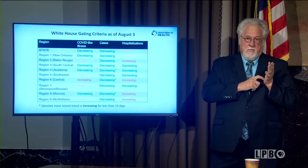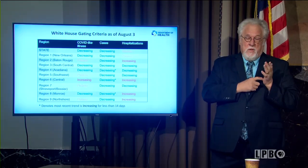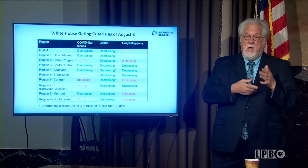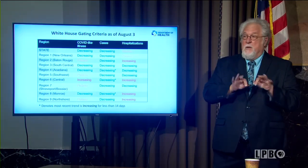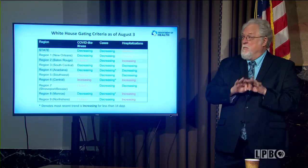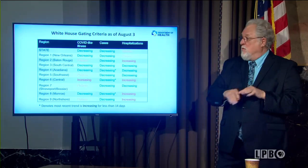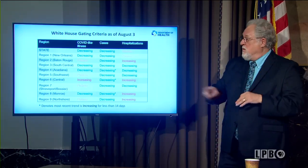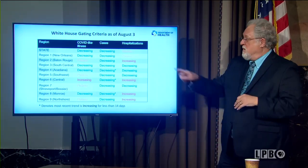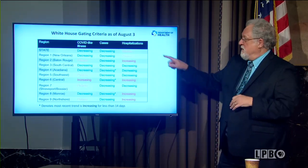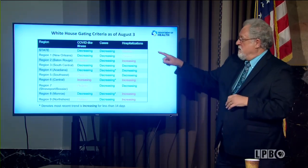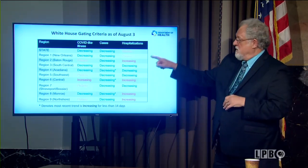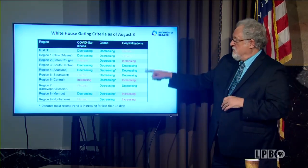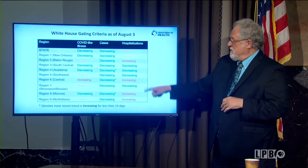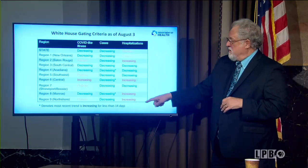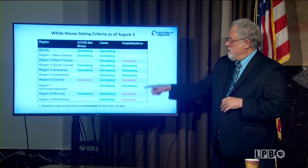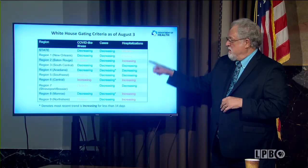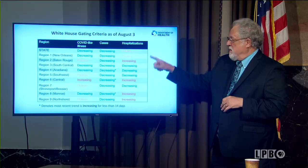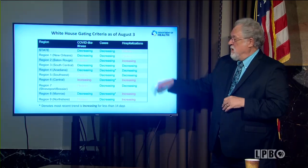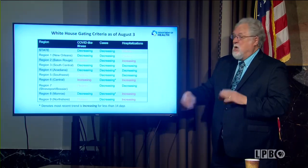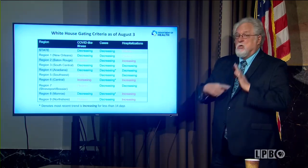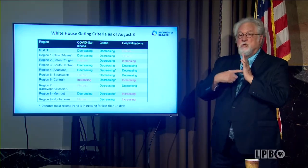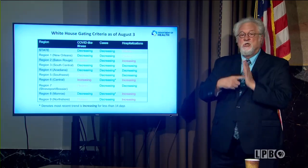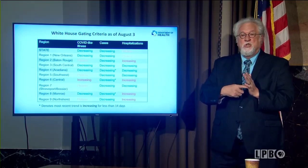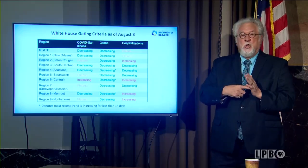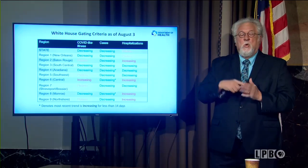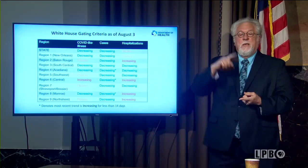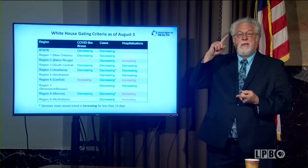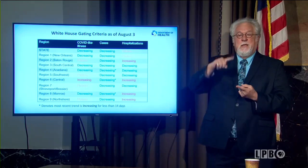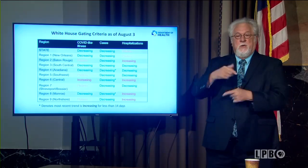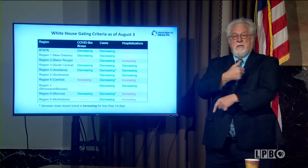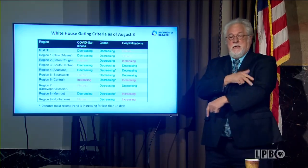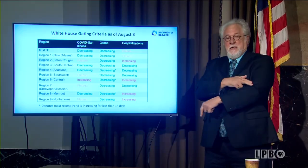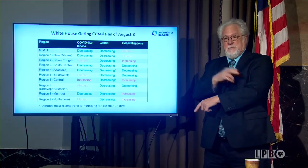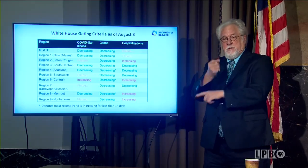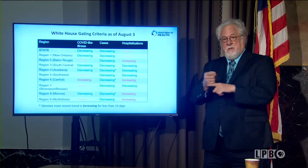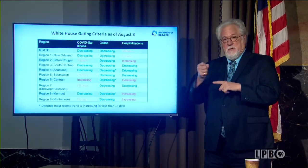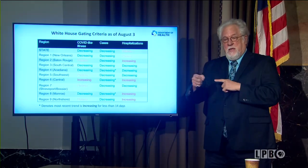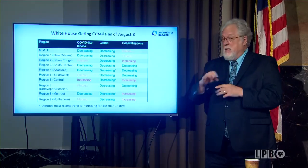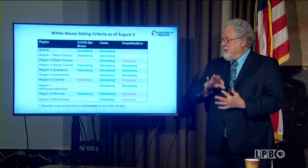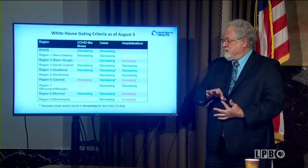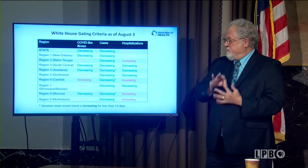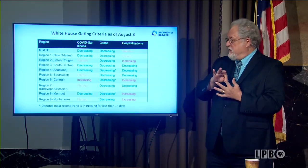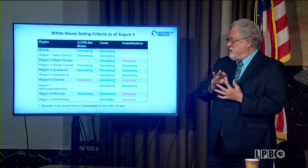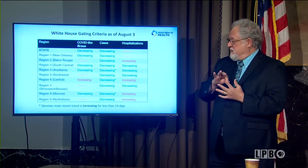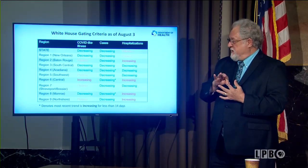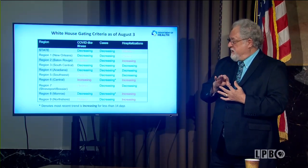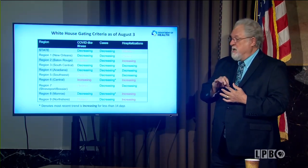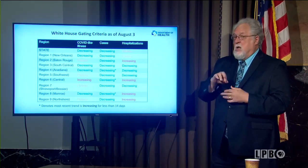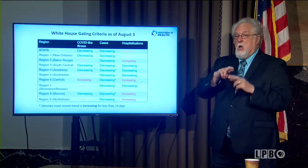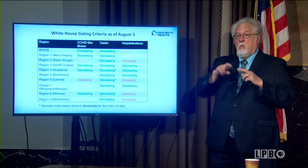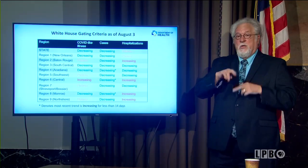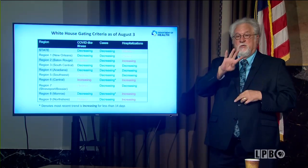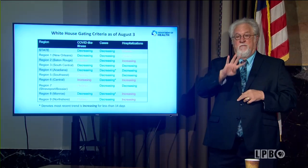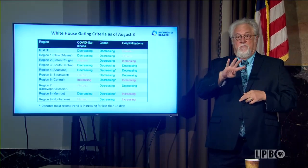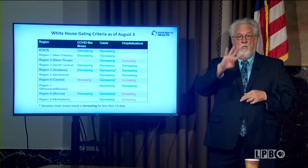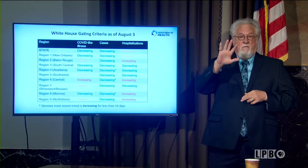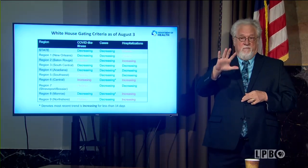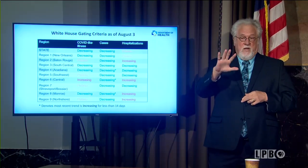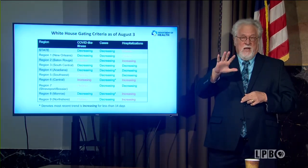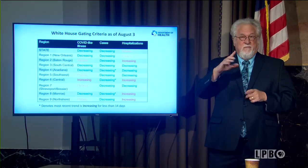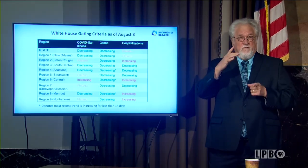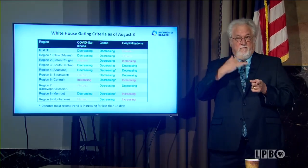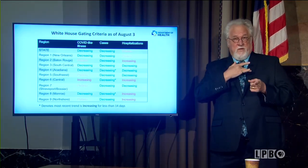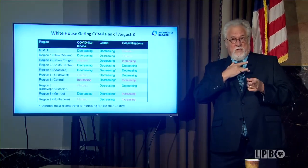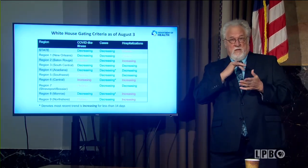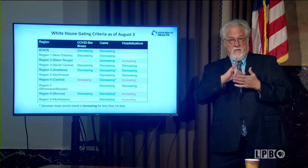Importantly, hospitalizations are also showing decreases in many regions, especially critical regions like Region 4 and 5, where we've been